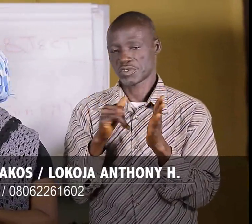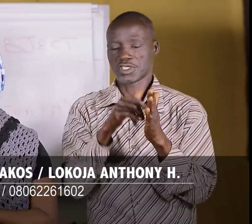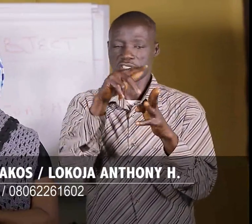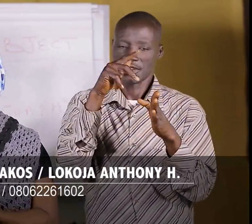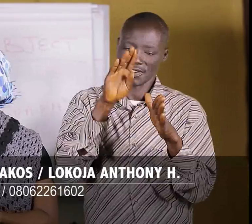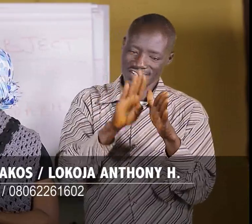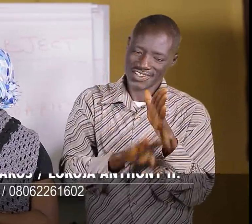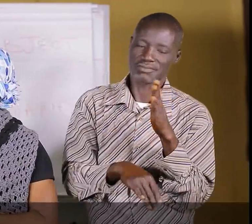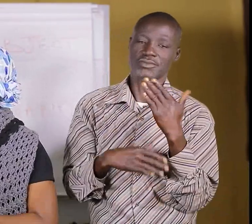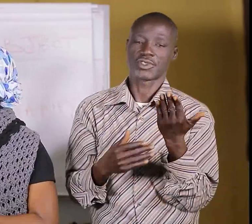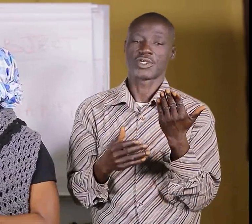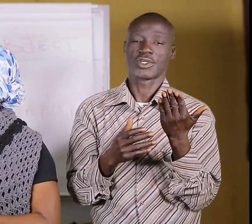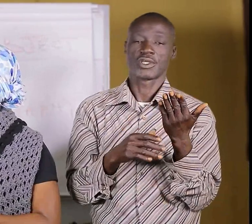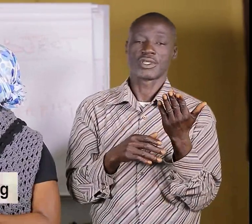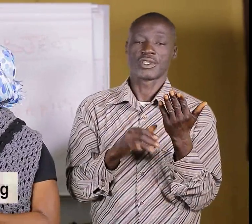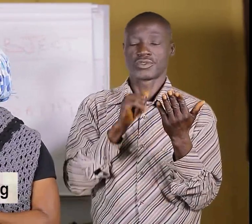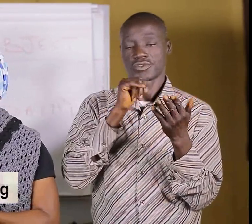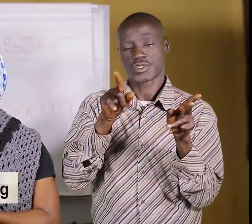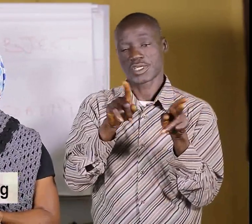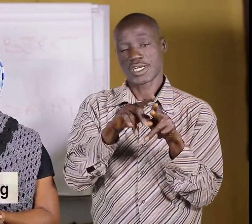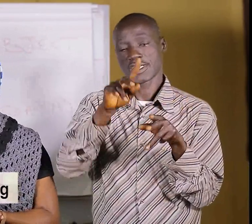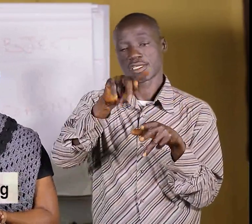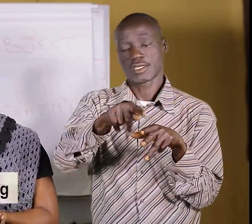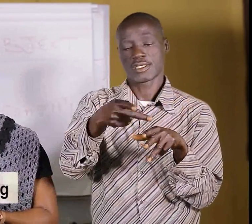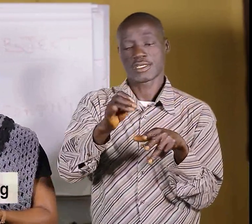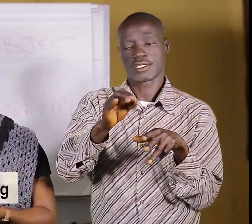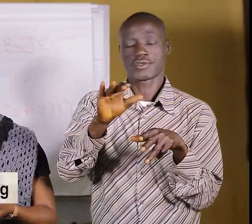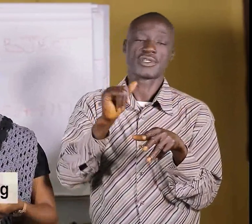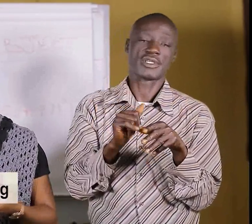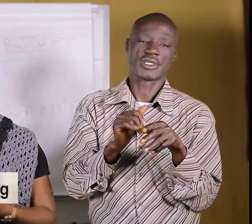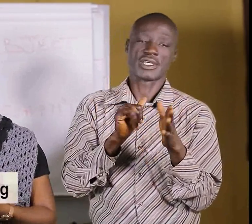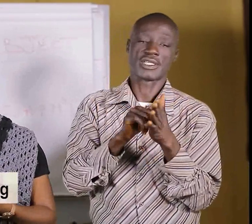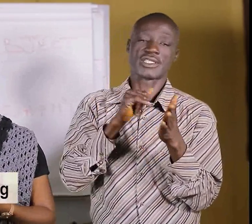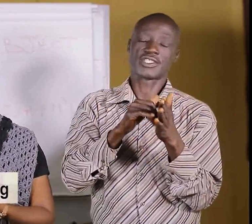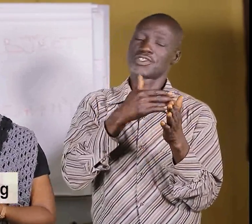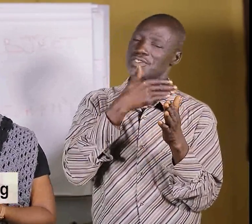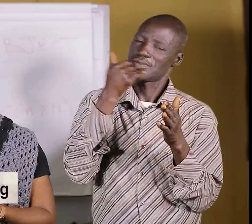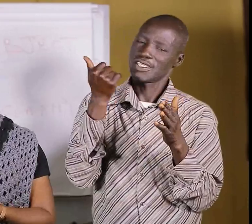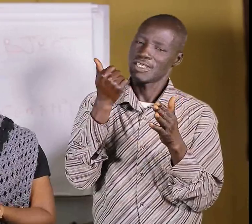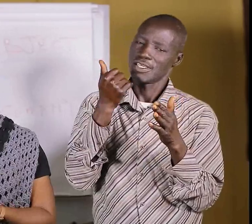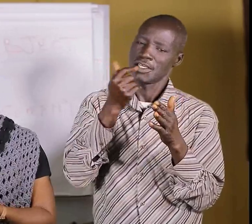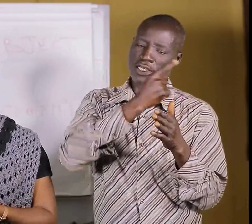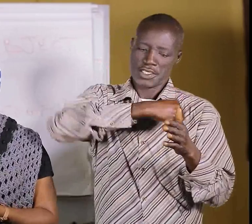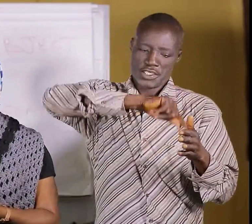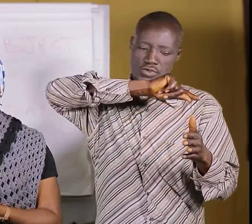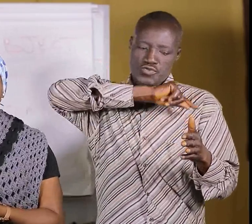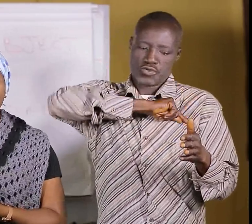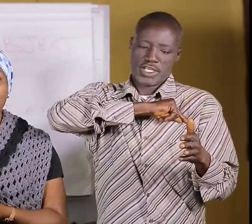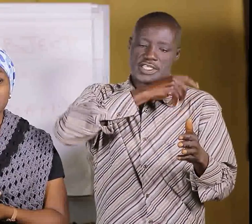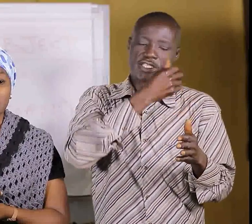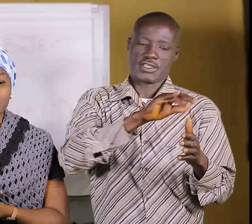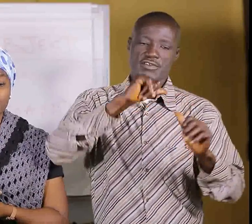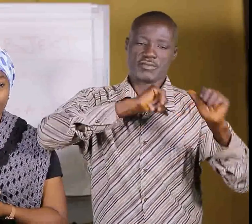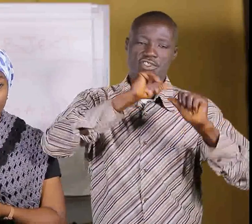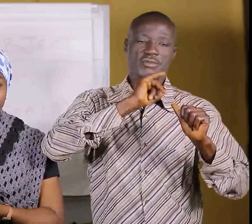as the theodolite traversing, and it is better, the quality of your measurements is better than the